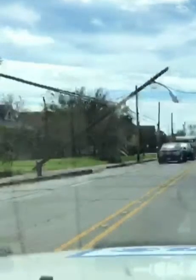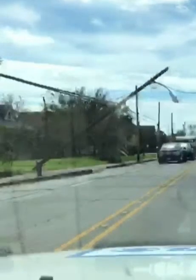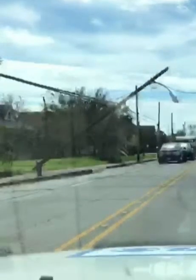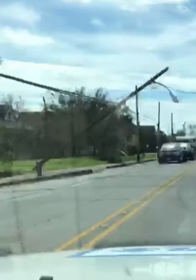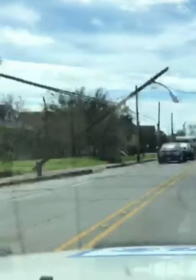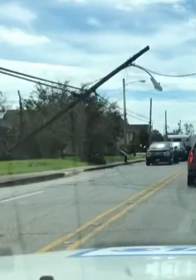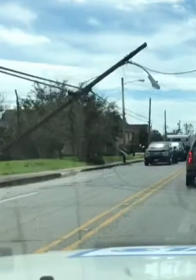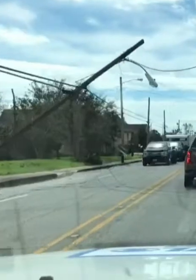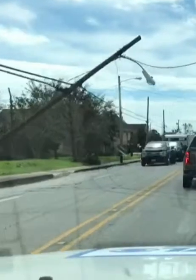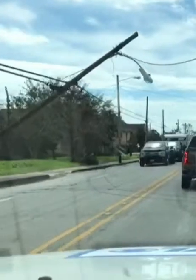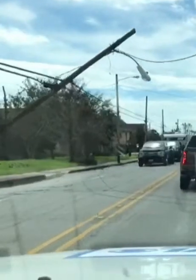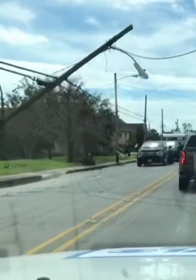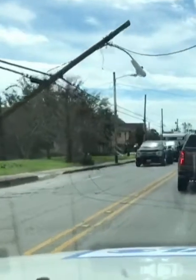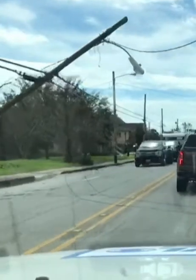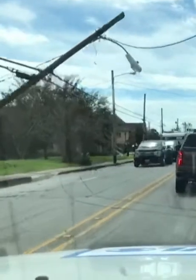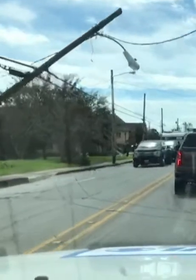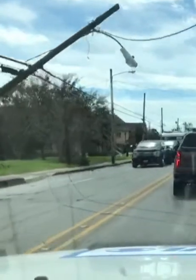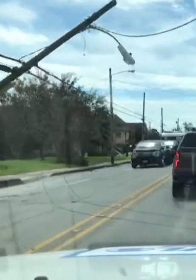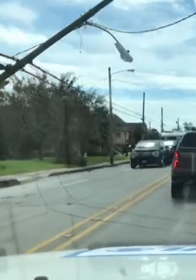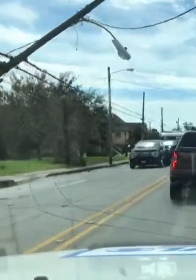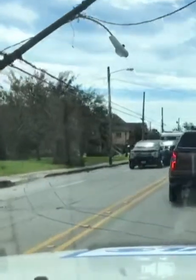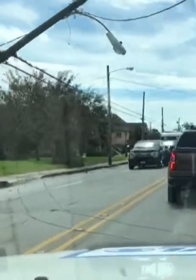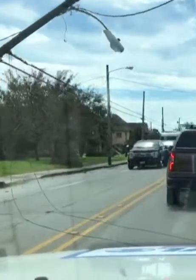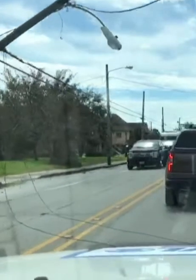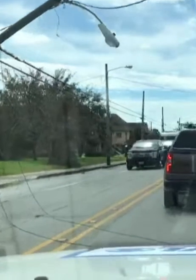The base is just snapped down right at the bottom.